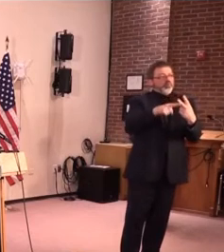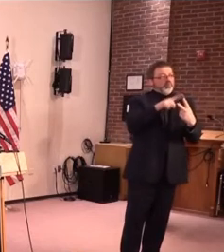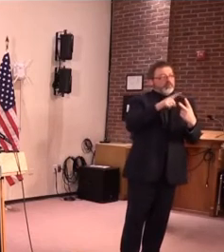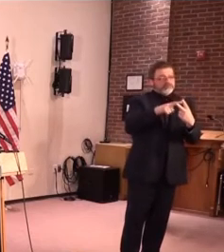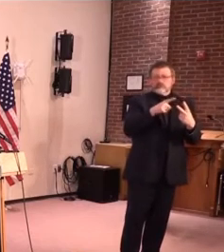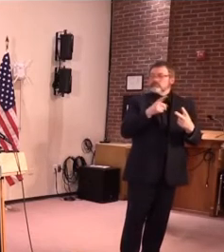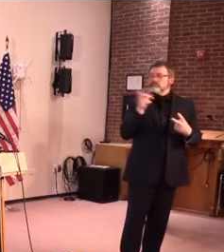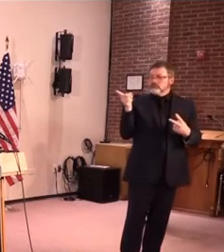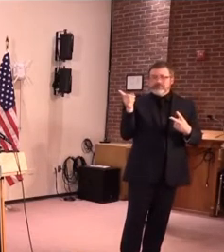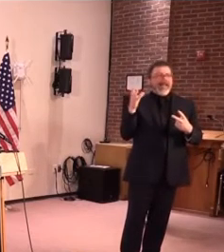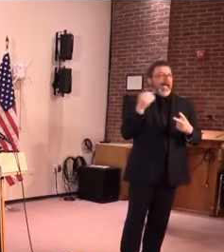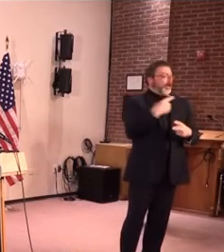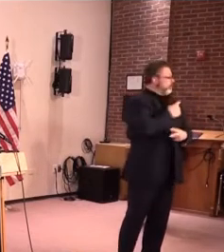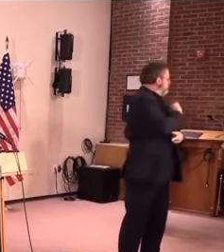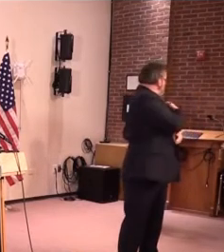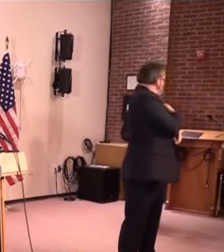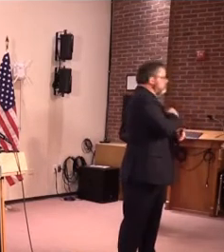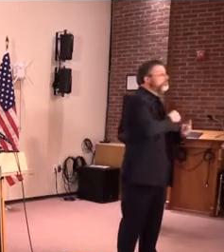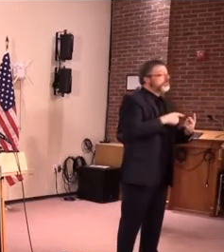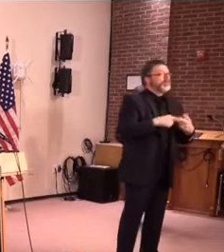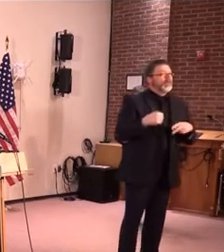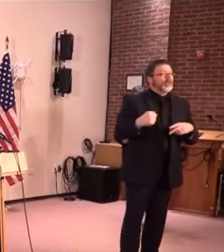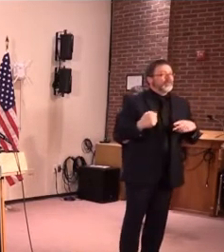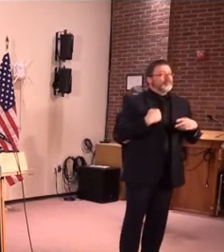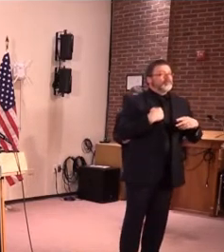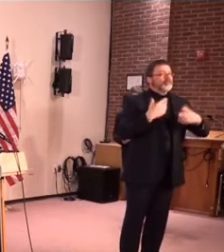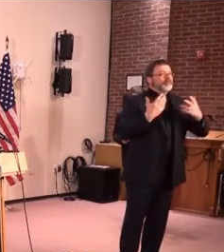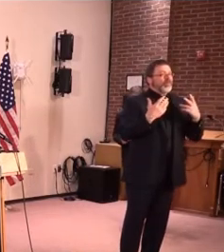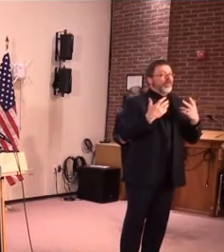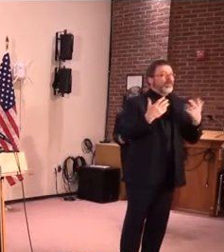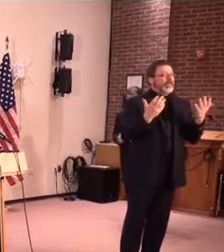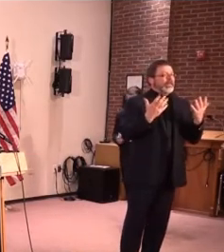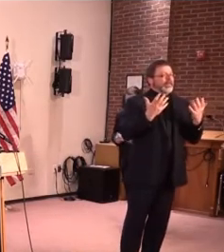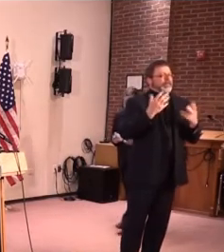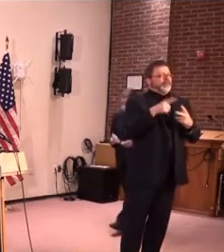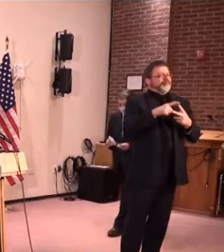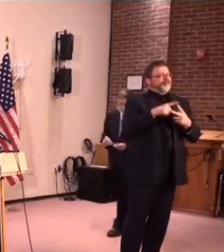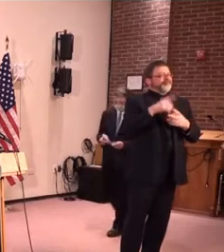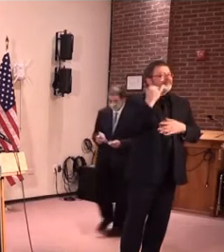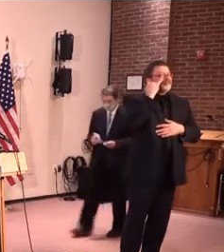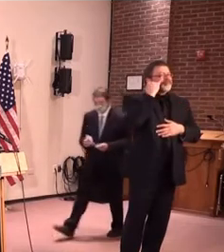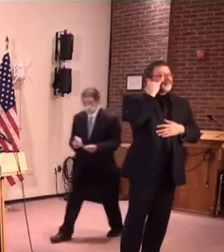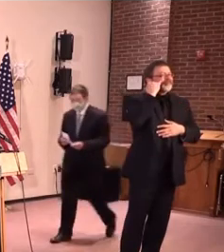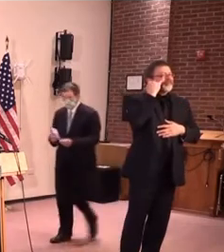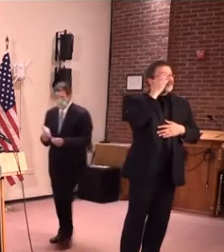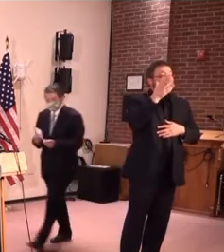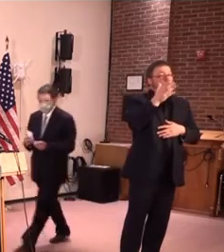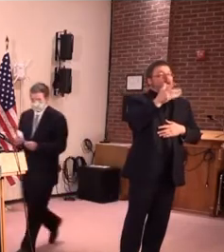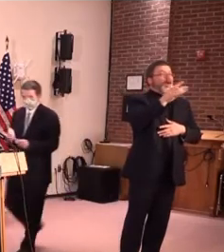dairy farms, but what about non-dairy farms like vegetables or beet farms? That's what